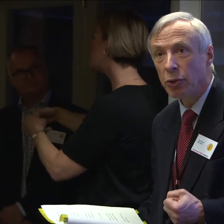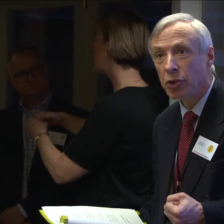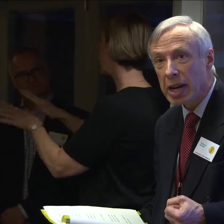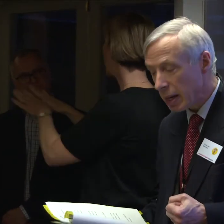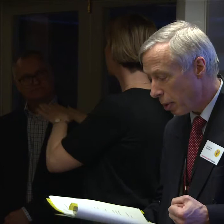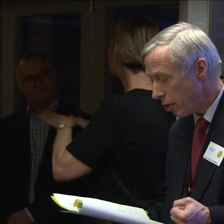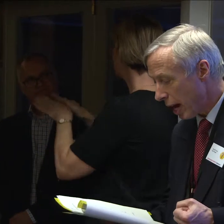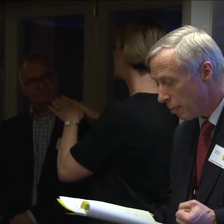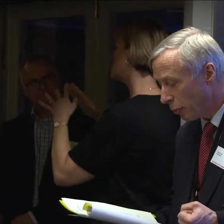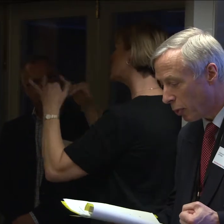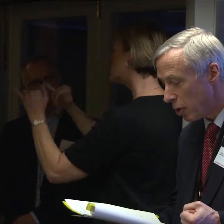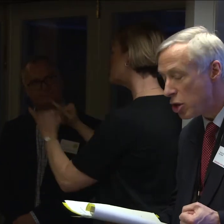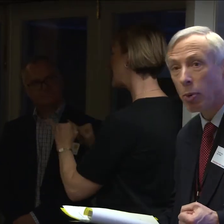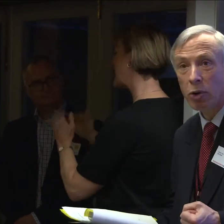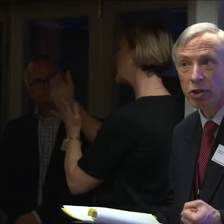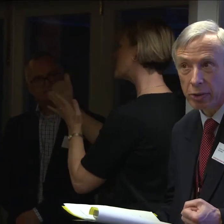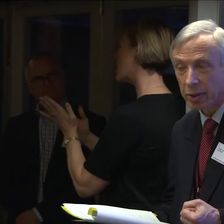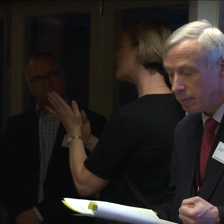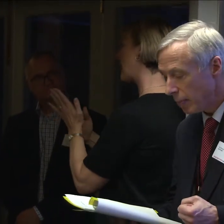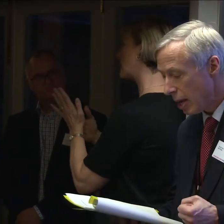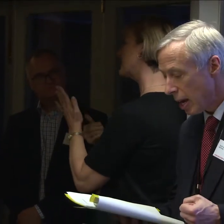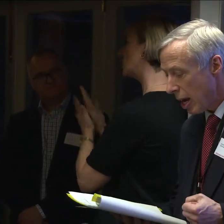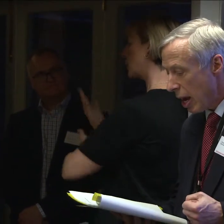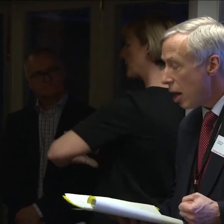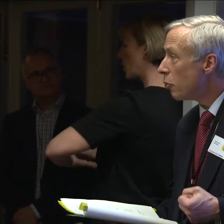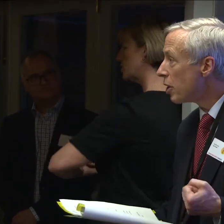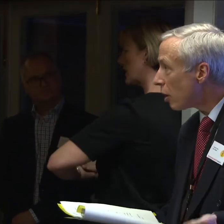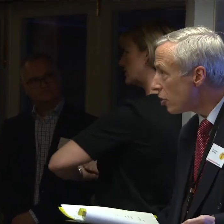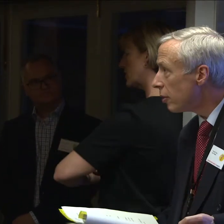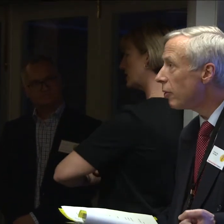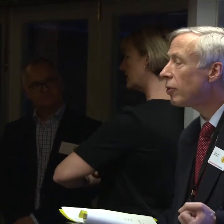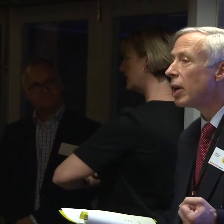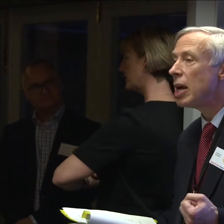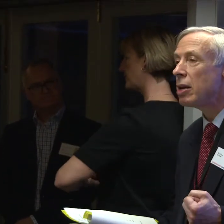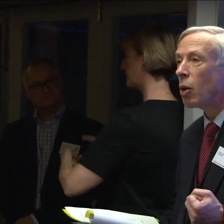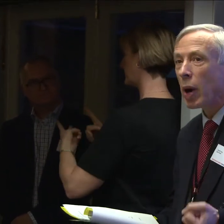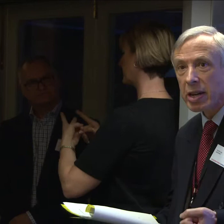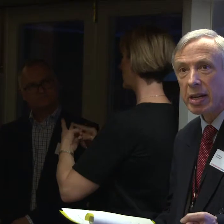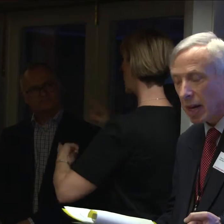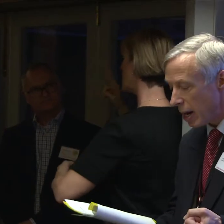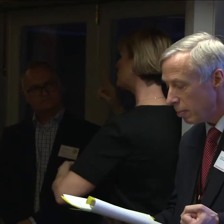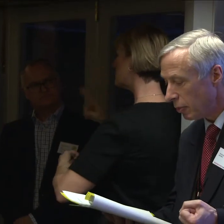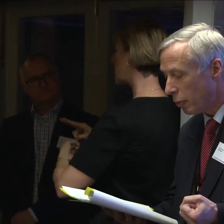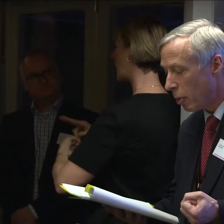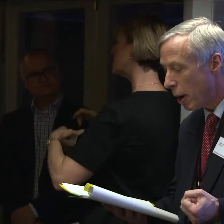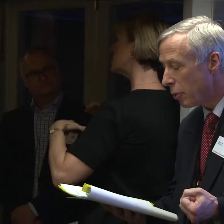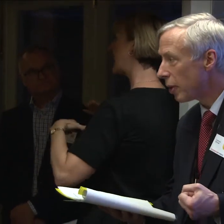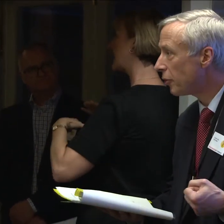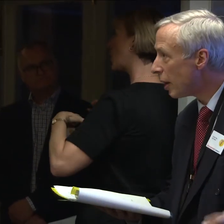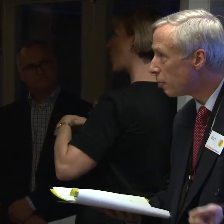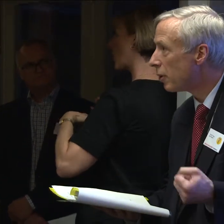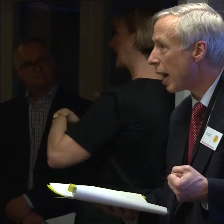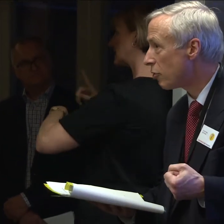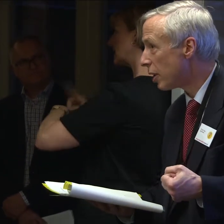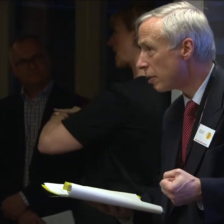national screening programme for newborn children, reductions in waiting times for both